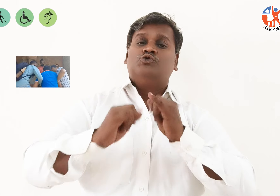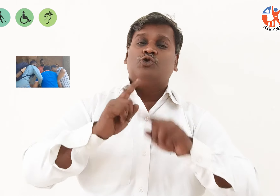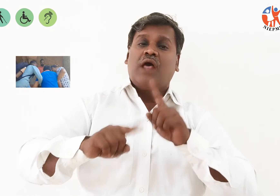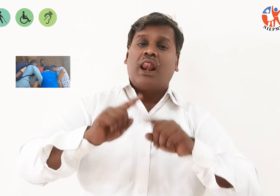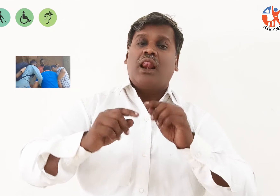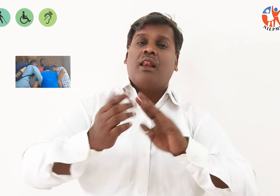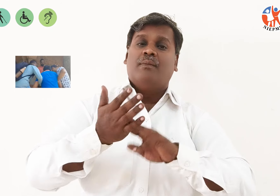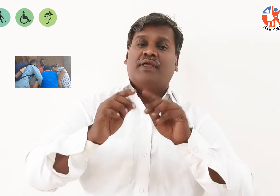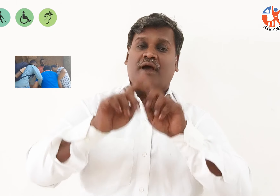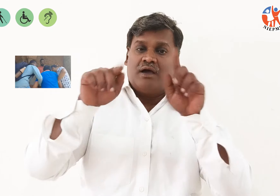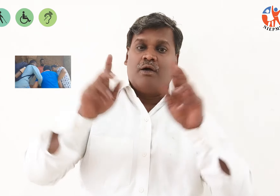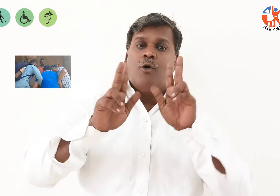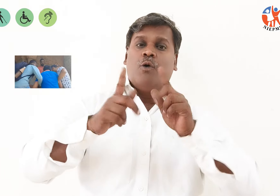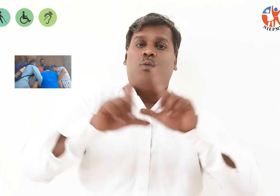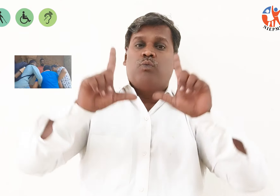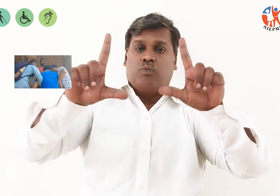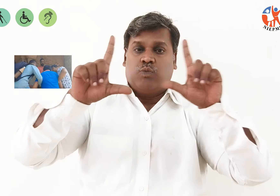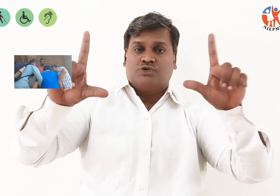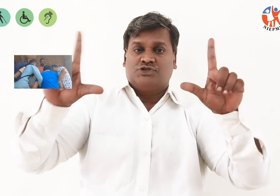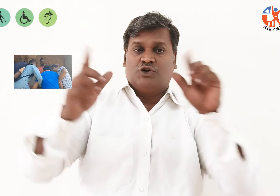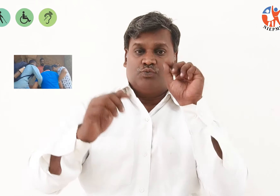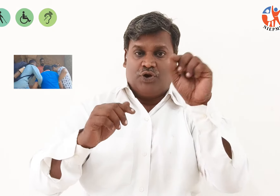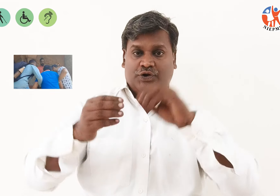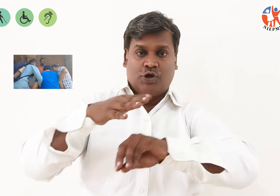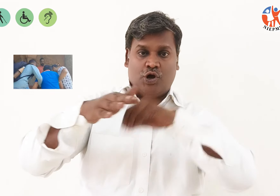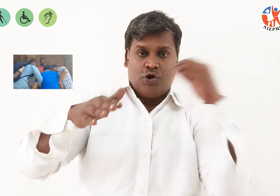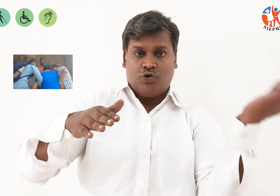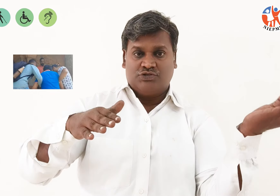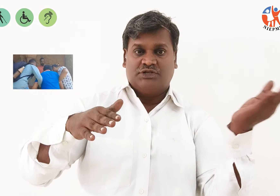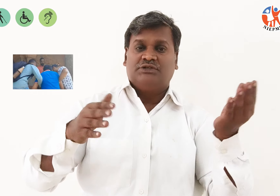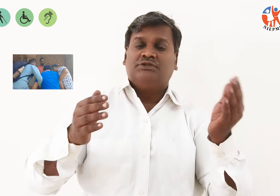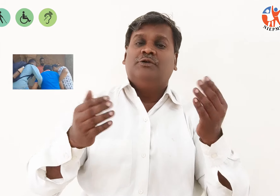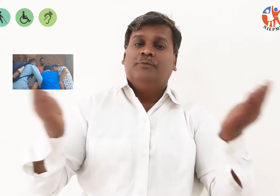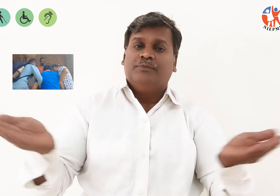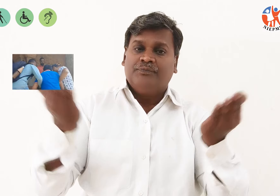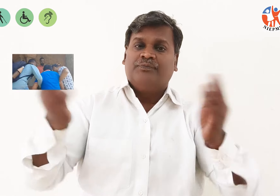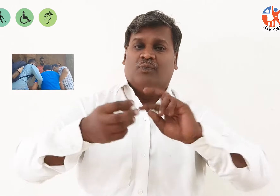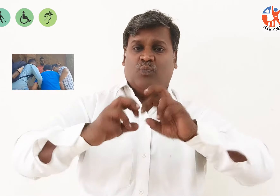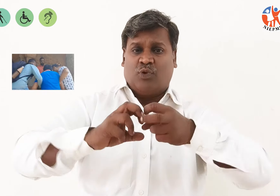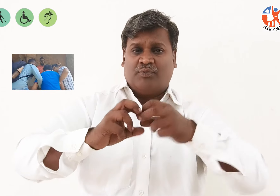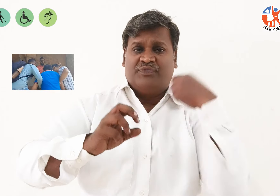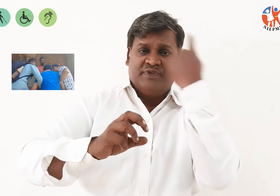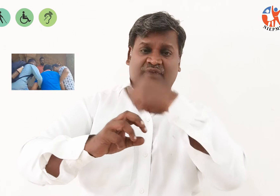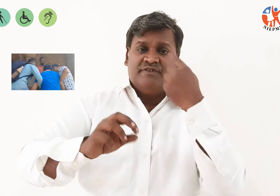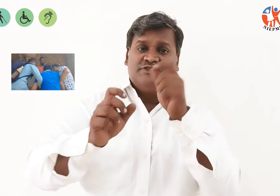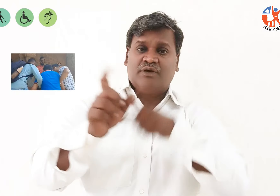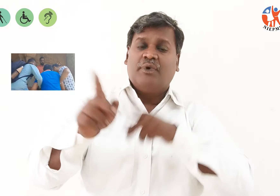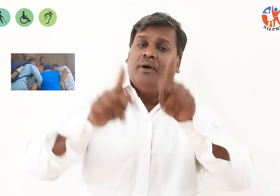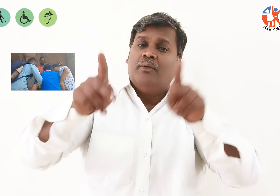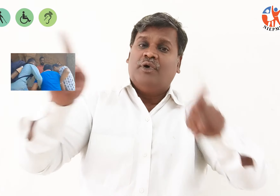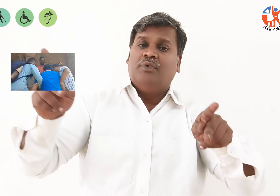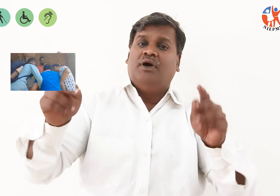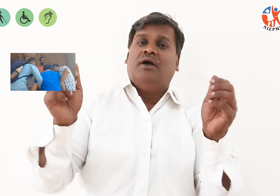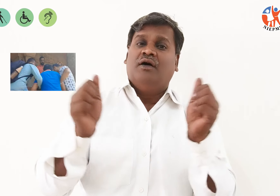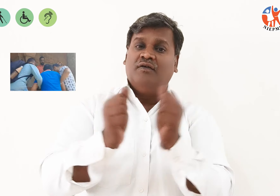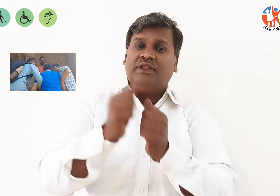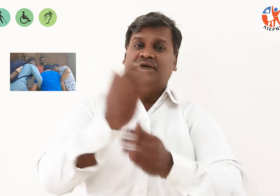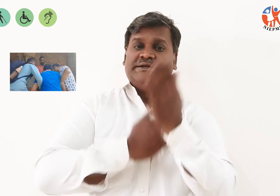facing by people with disabilities such as lack of ramp and hindering the entry of disabled persons into the structure